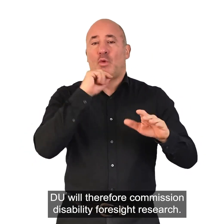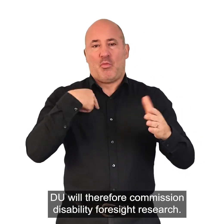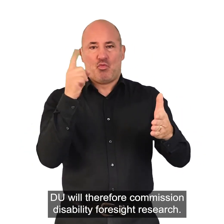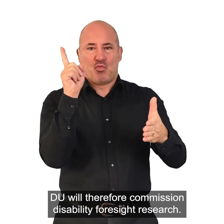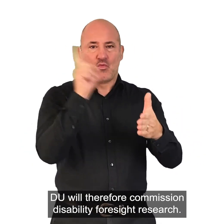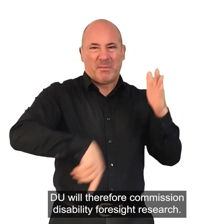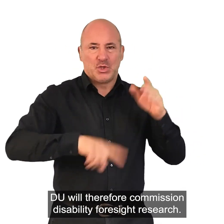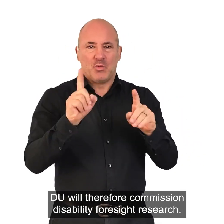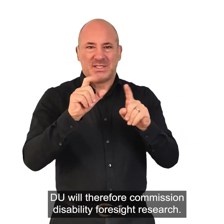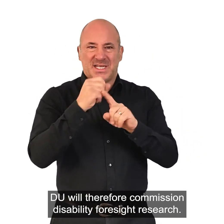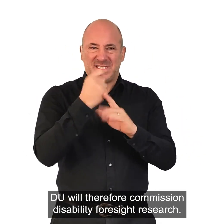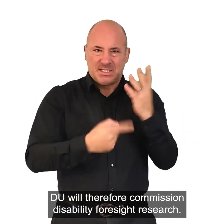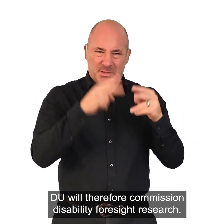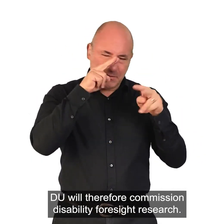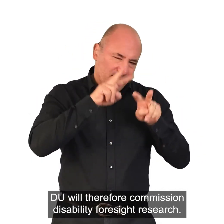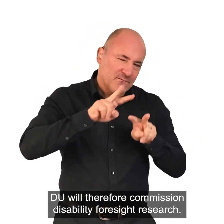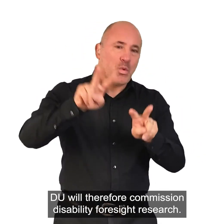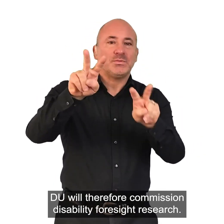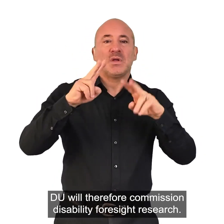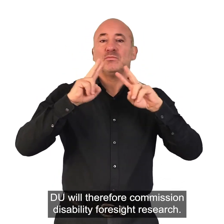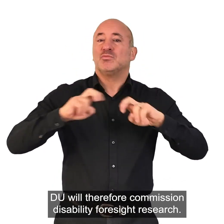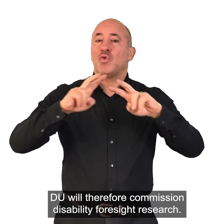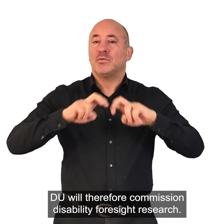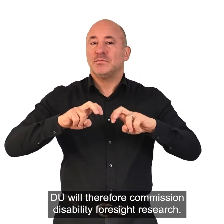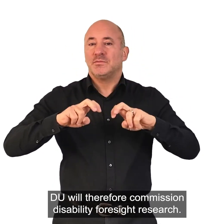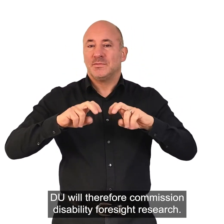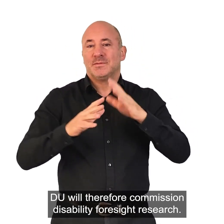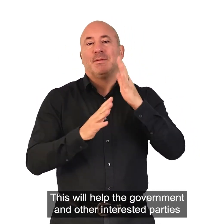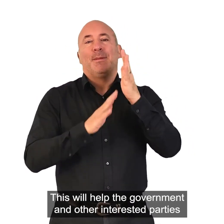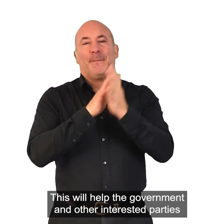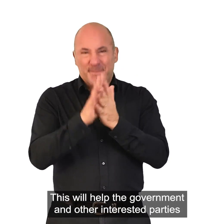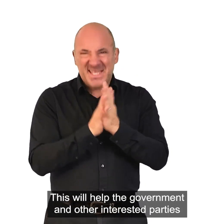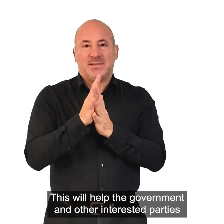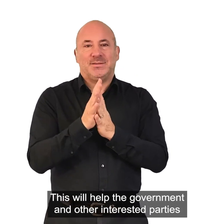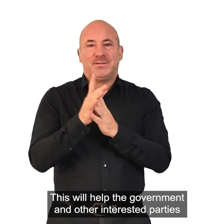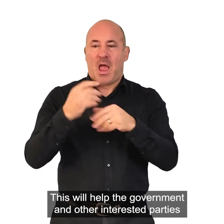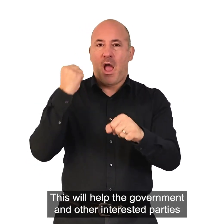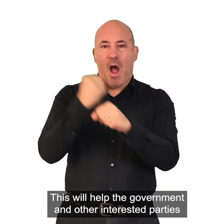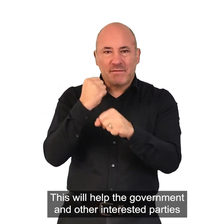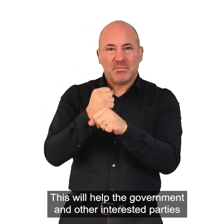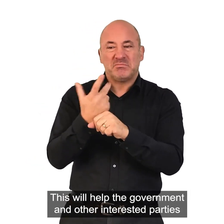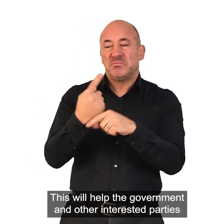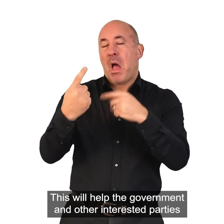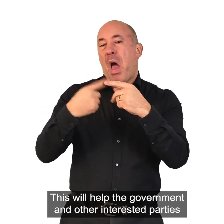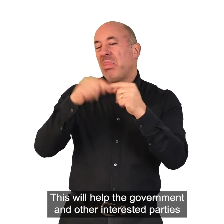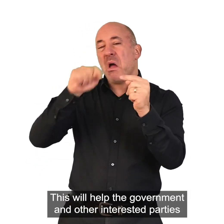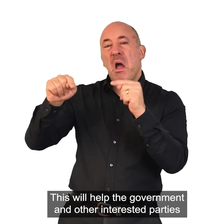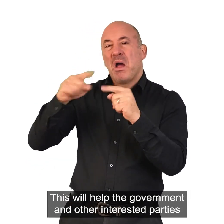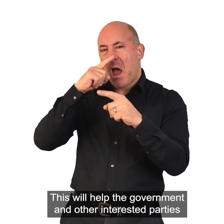DU will therefore commission disability foresight research. This will help the government and other interested